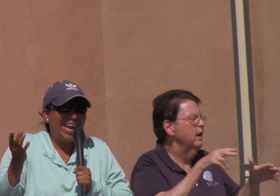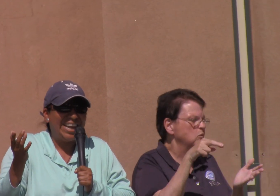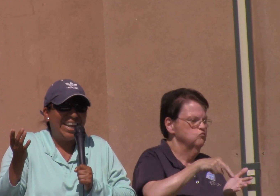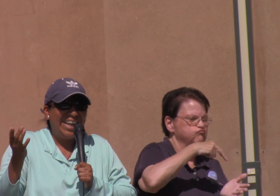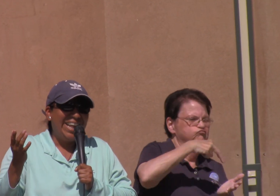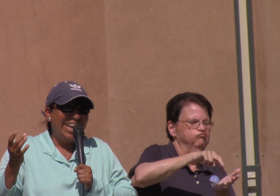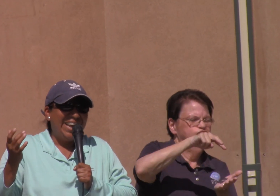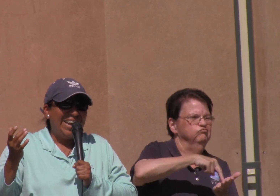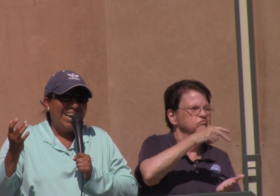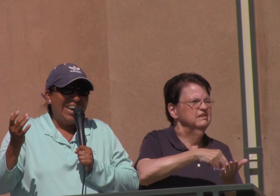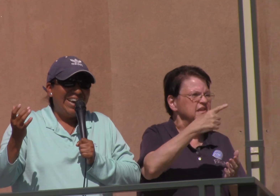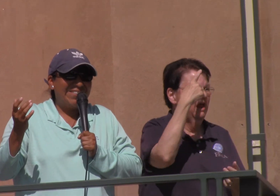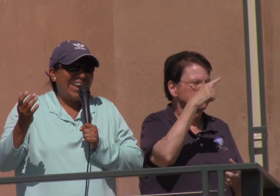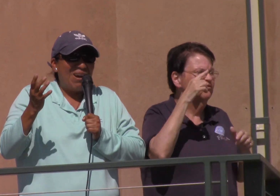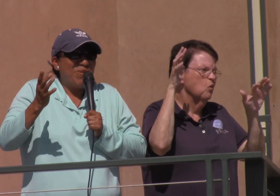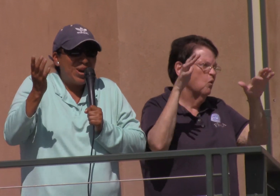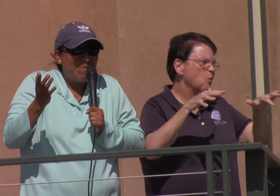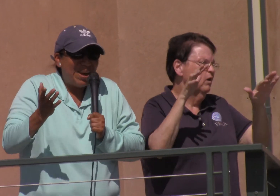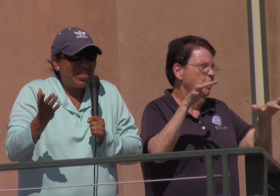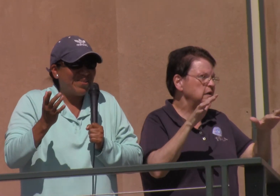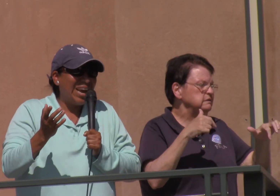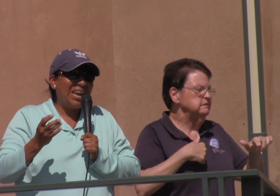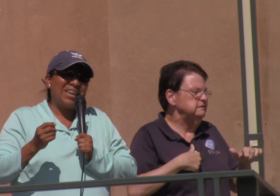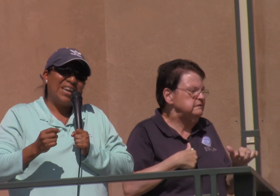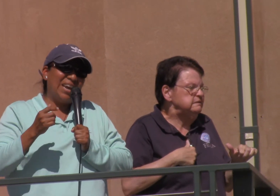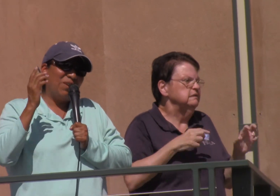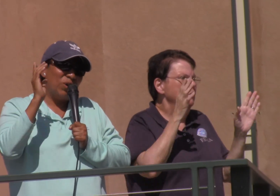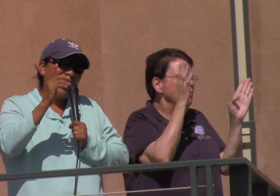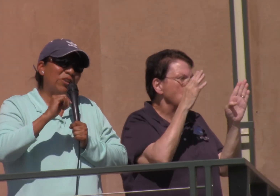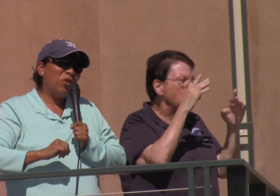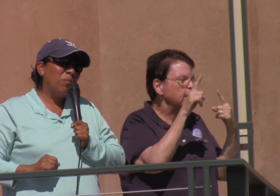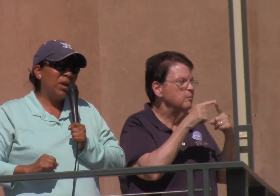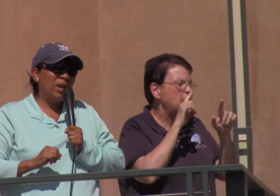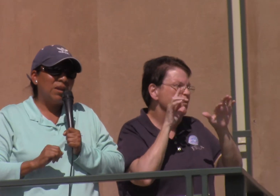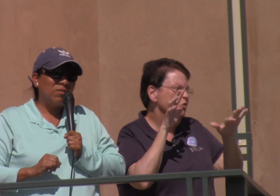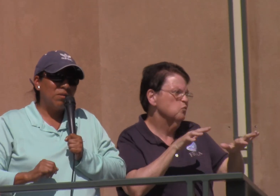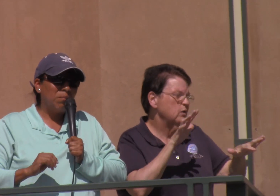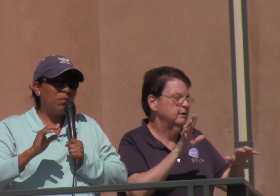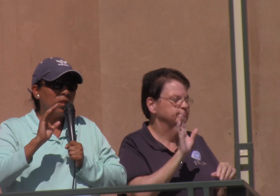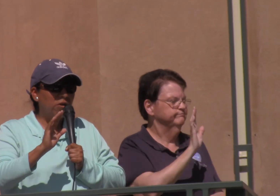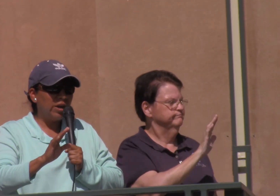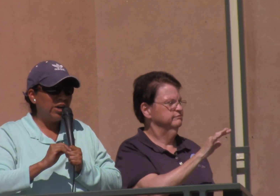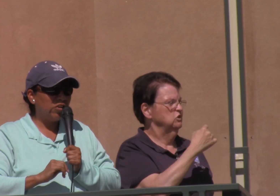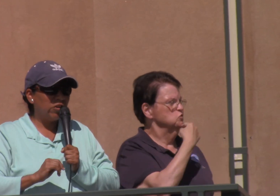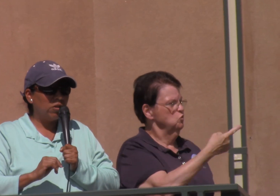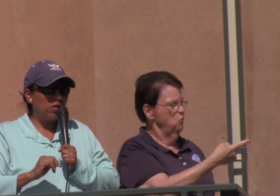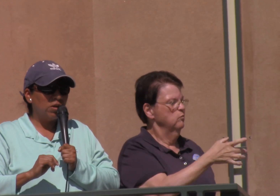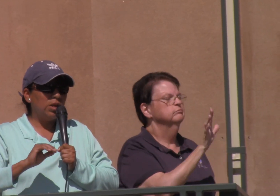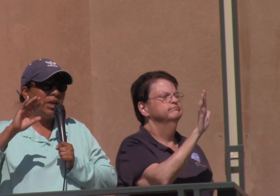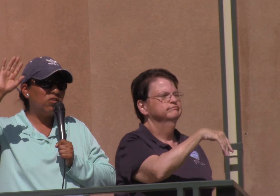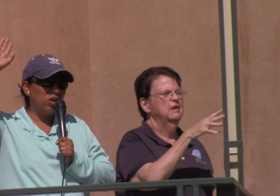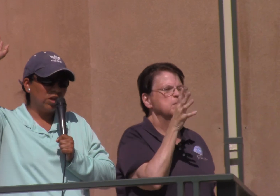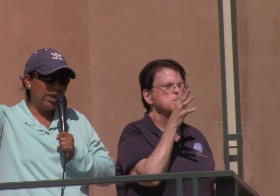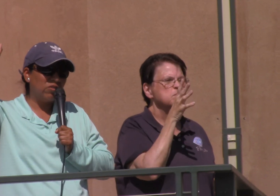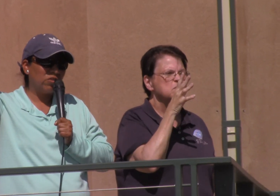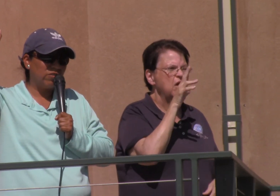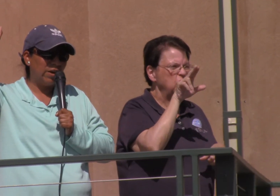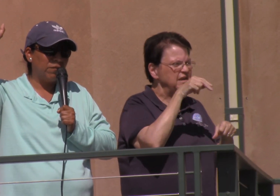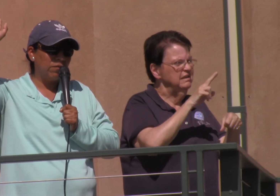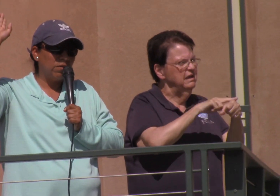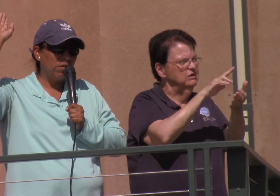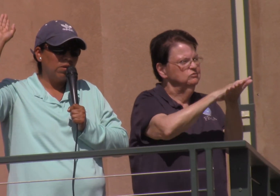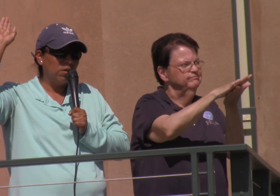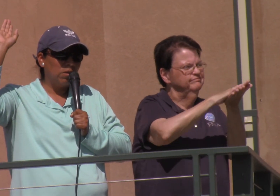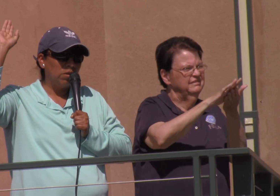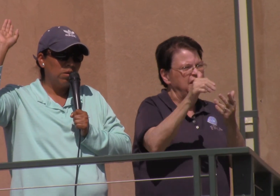for rain. I was like, I'm worried about the rain. And what he told me is, Mother Nature needs to cleanse